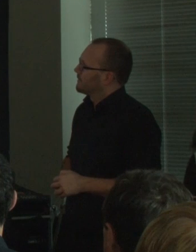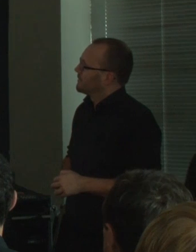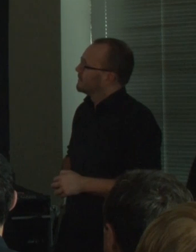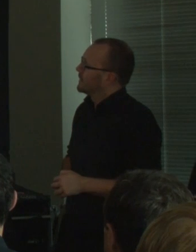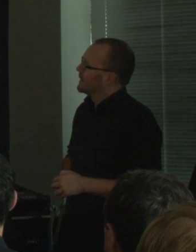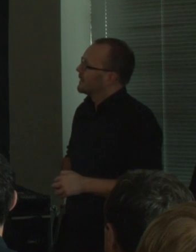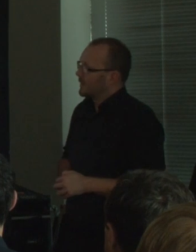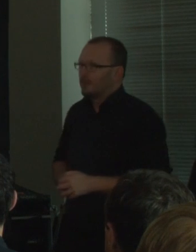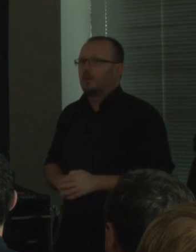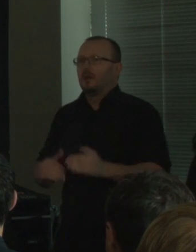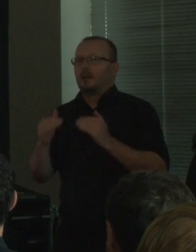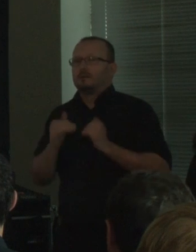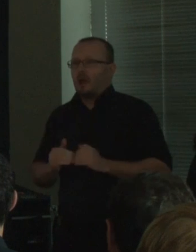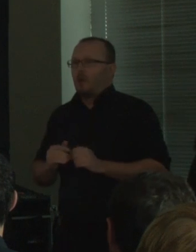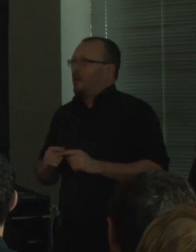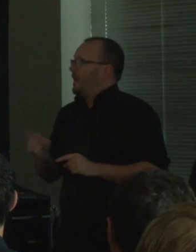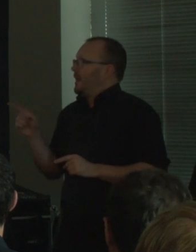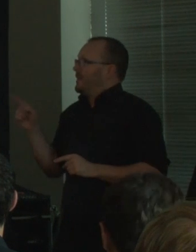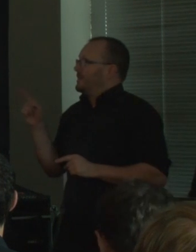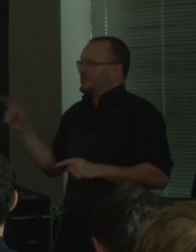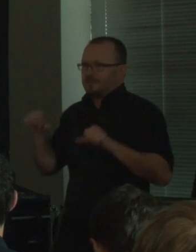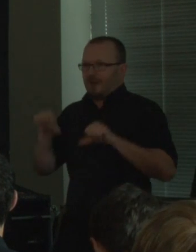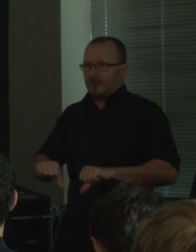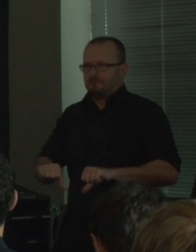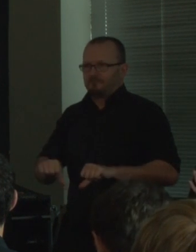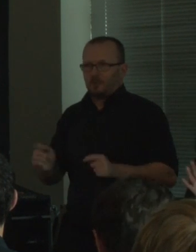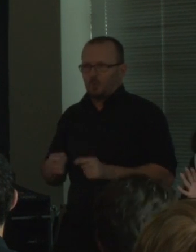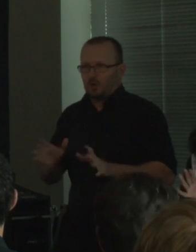Okay, and now this is a fail, I'll tell you that right now.